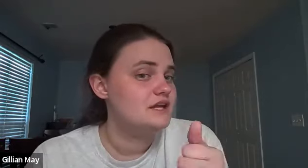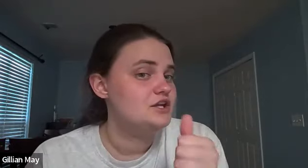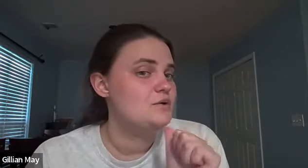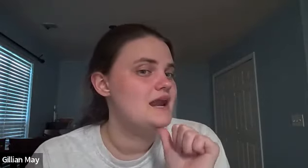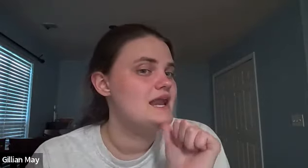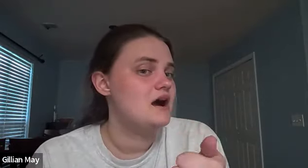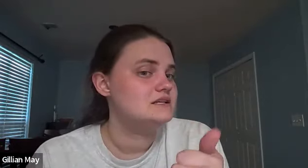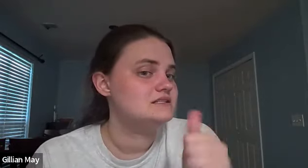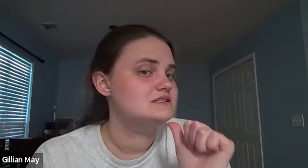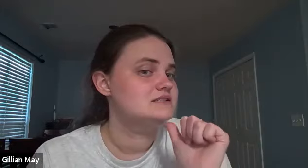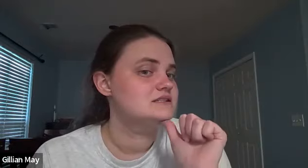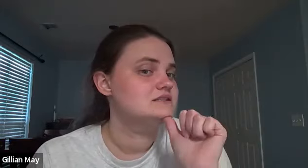you go not.